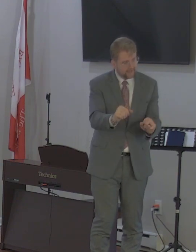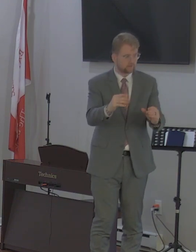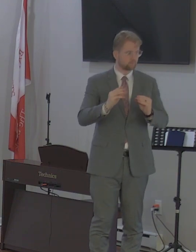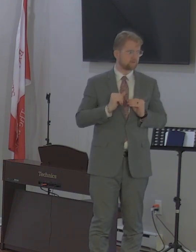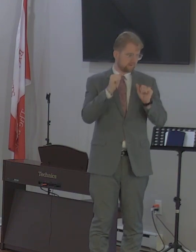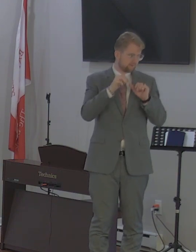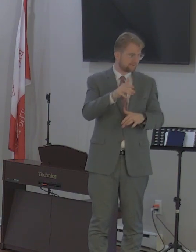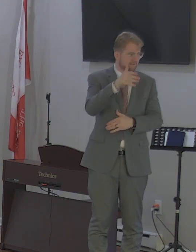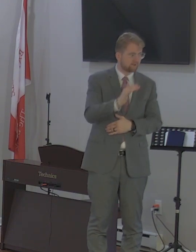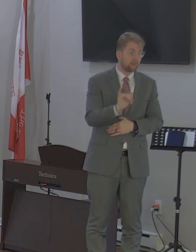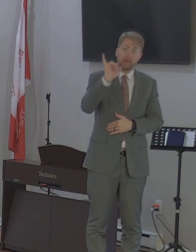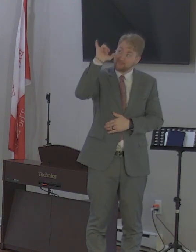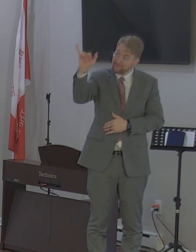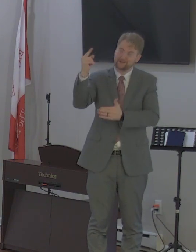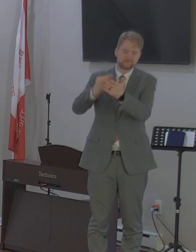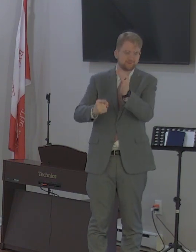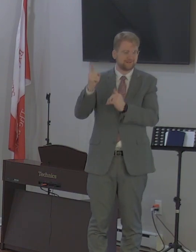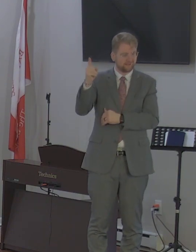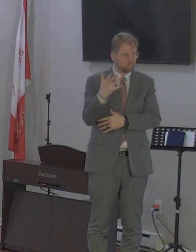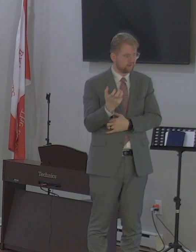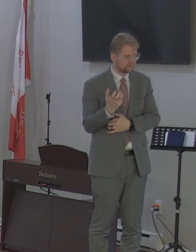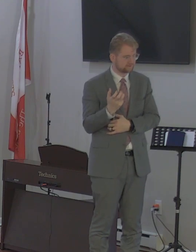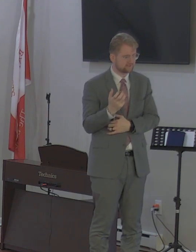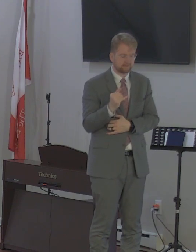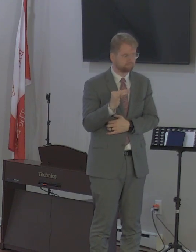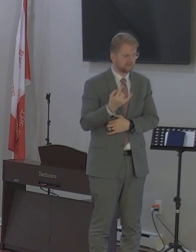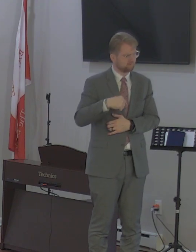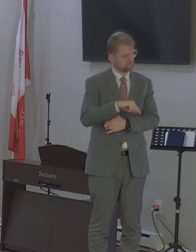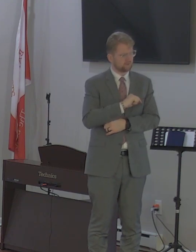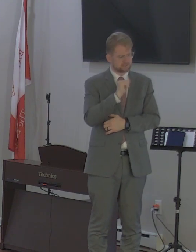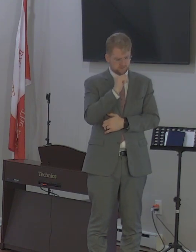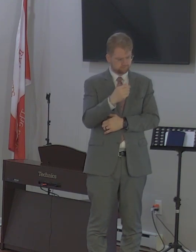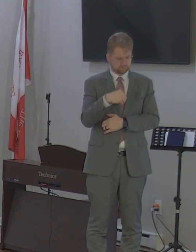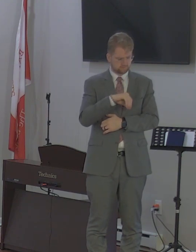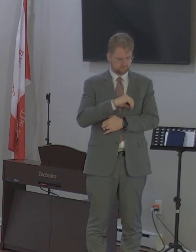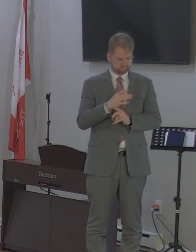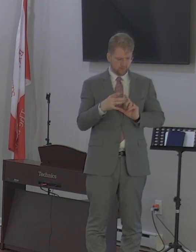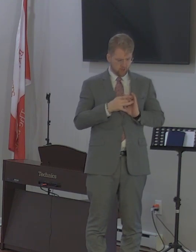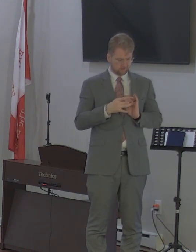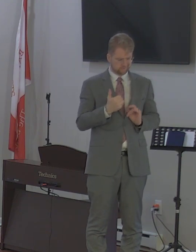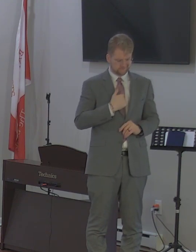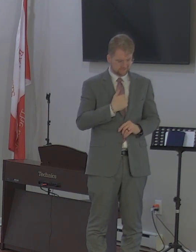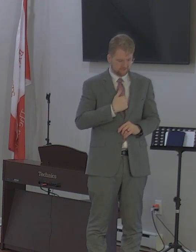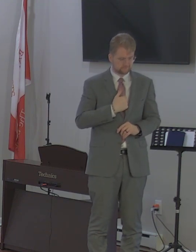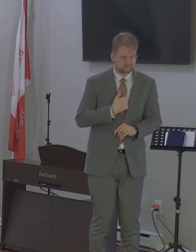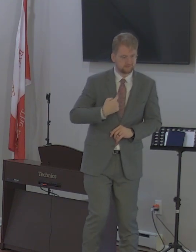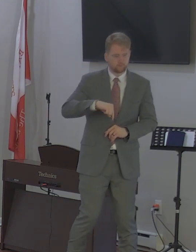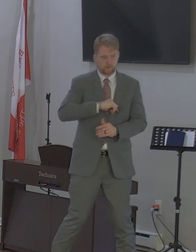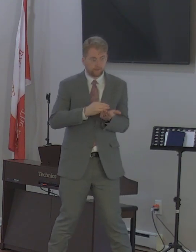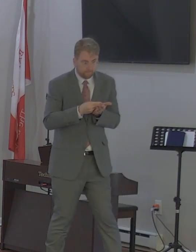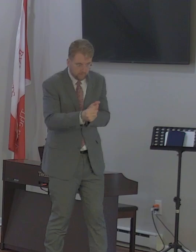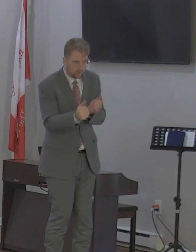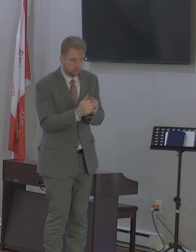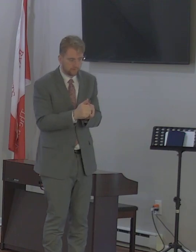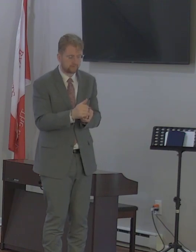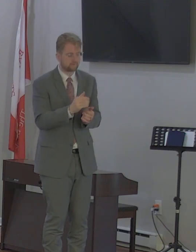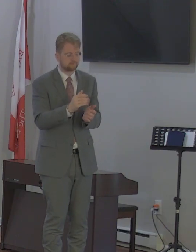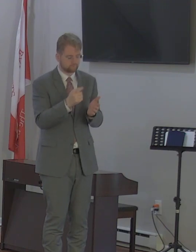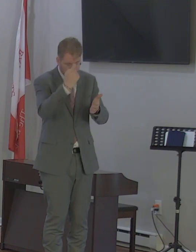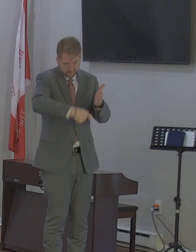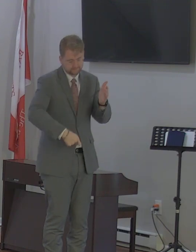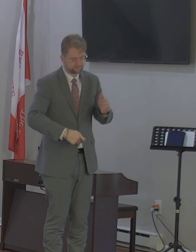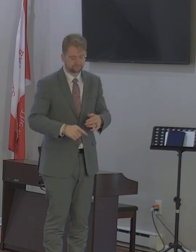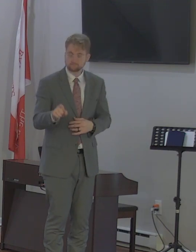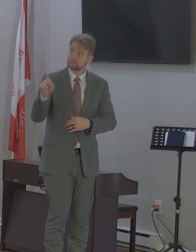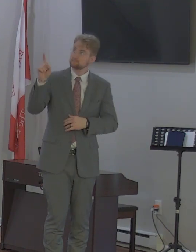wants. And if we're not our own, we're bought with a price, then we have to obey the truth. And if salvation comes from above and it's the only